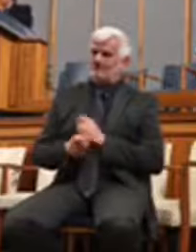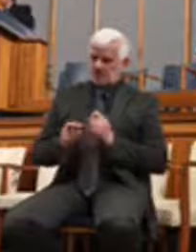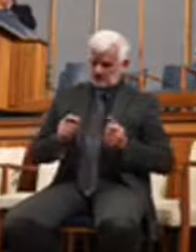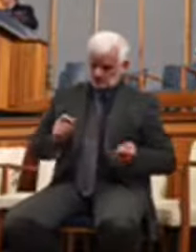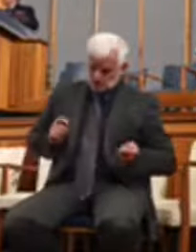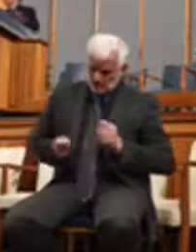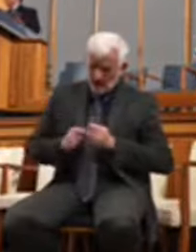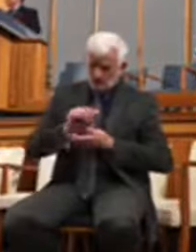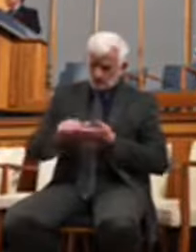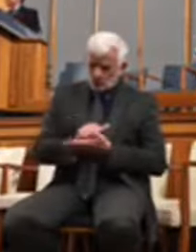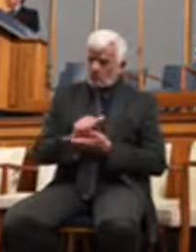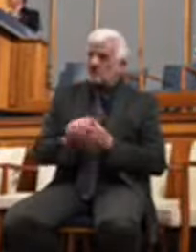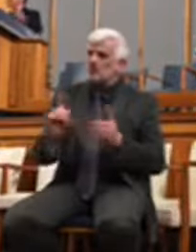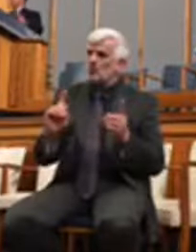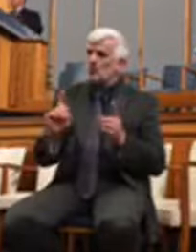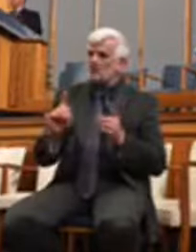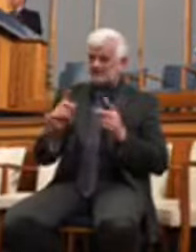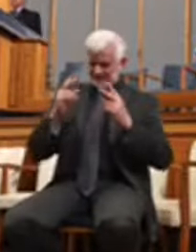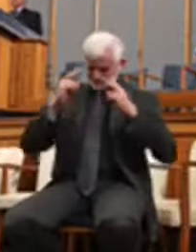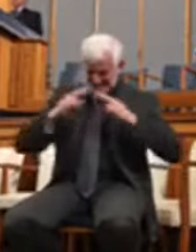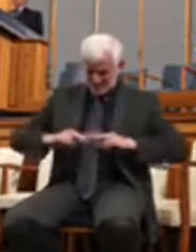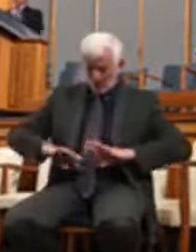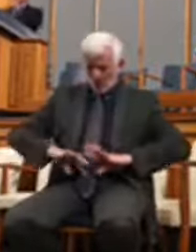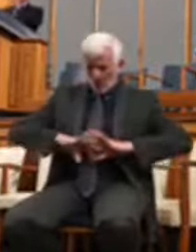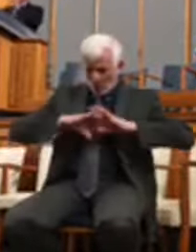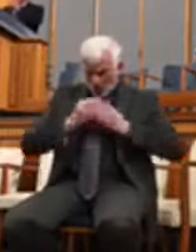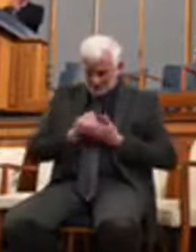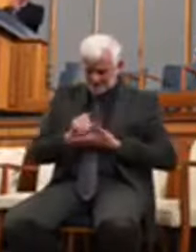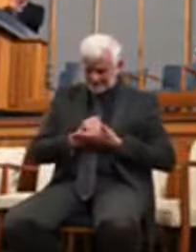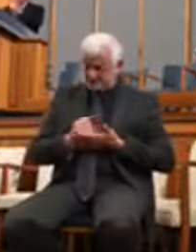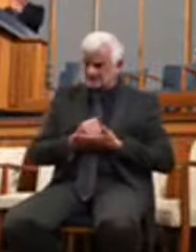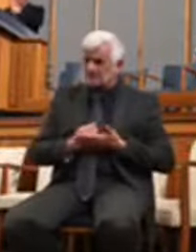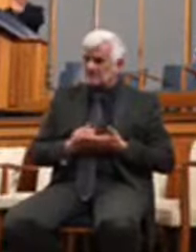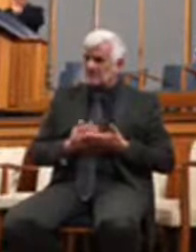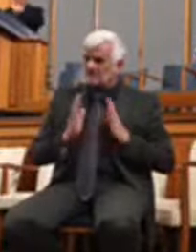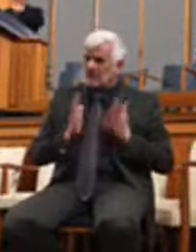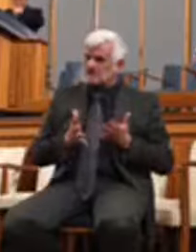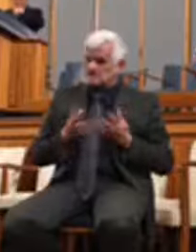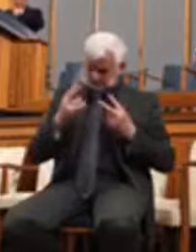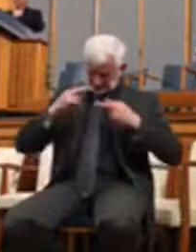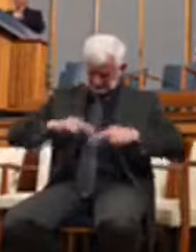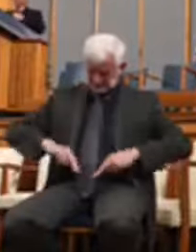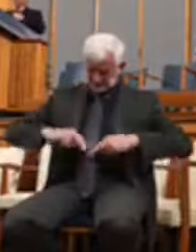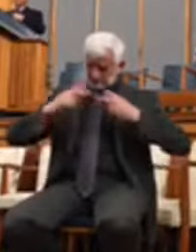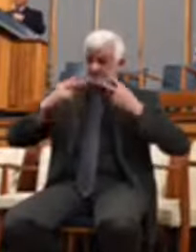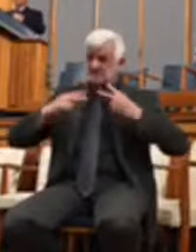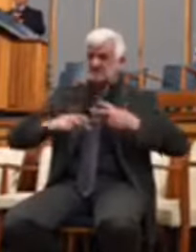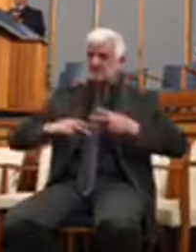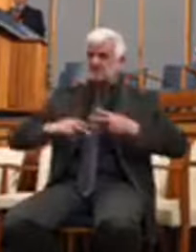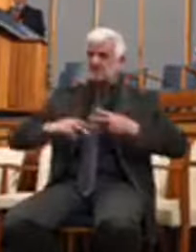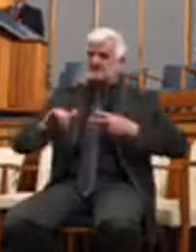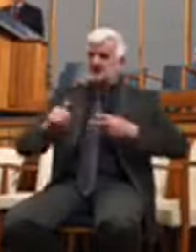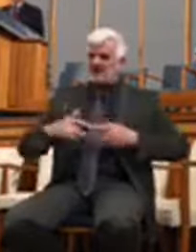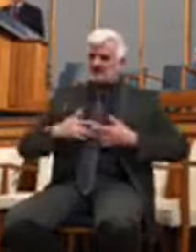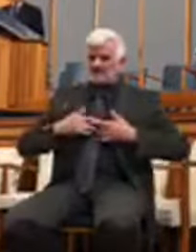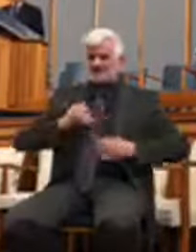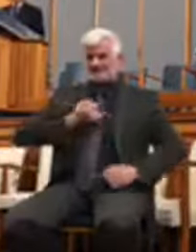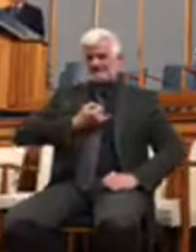all times. That's the big difference. Remorse looks into self.